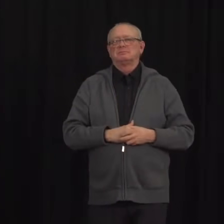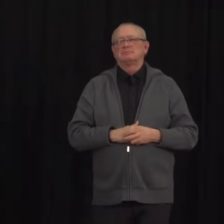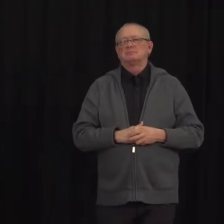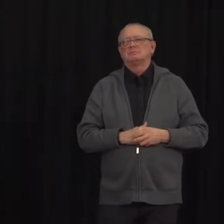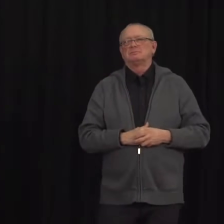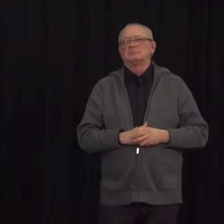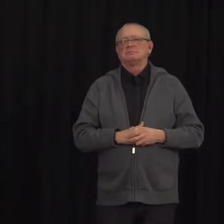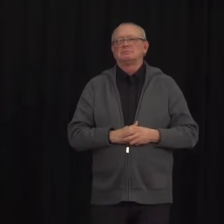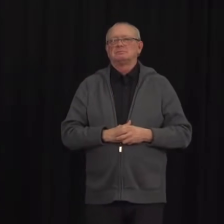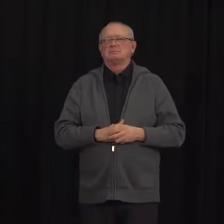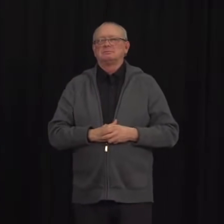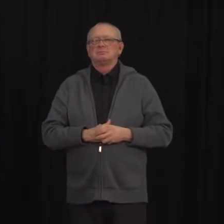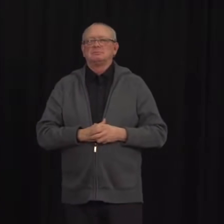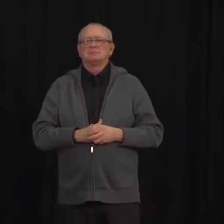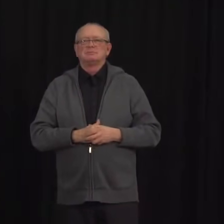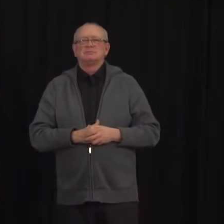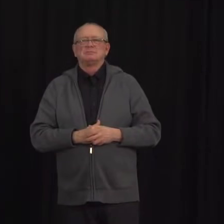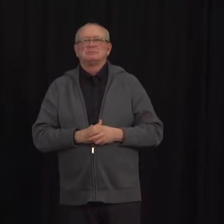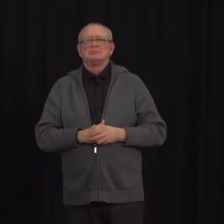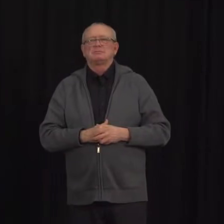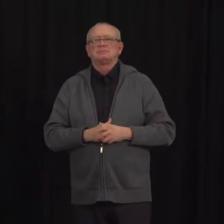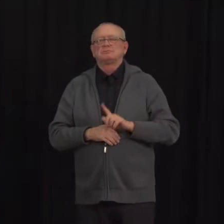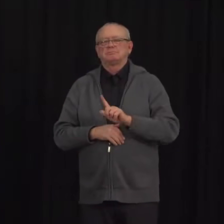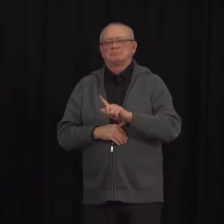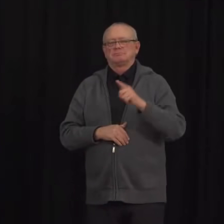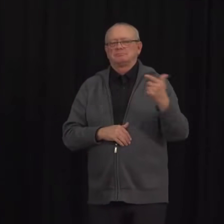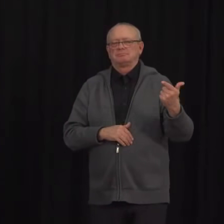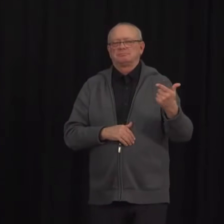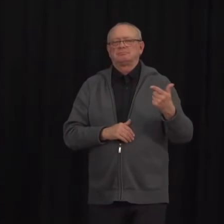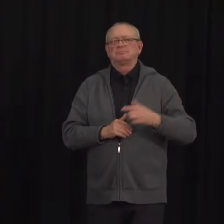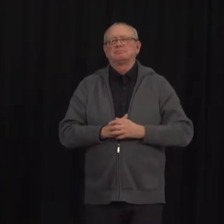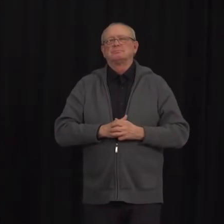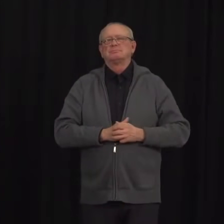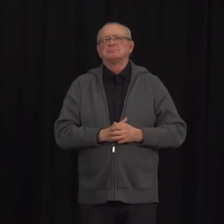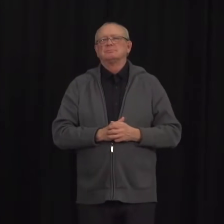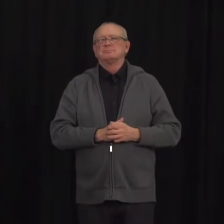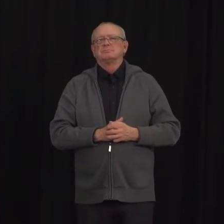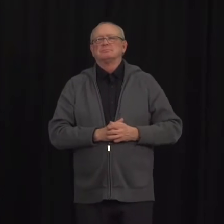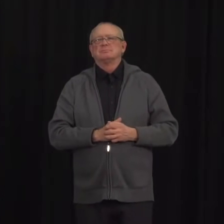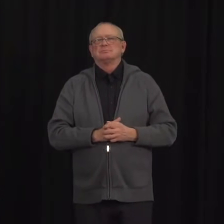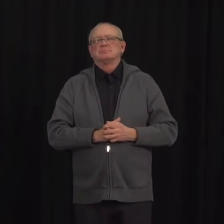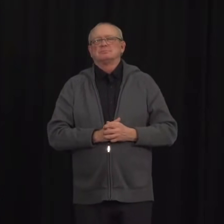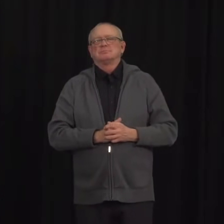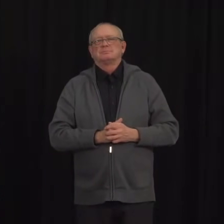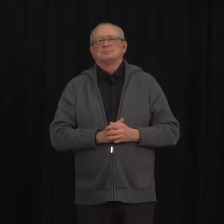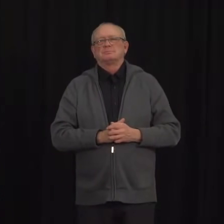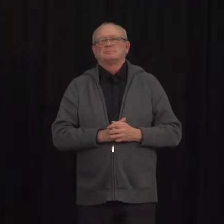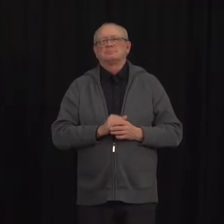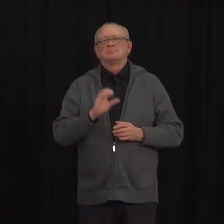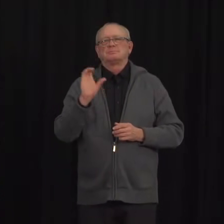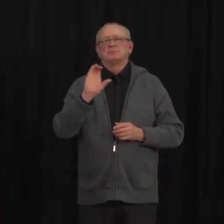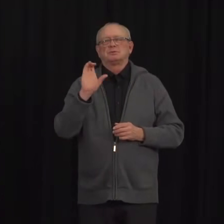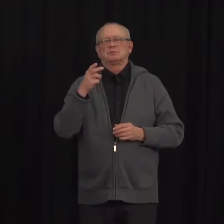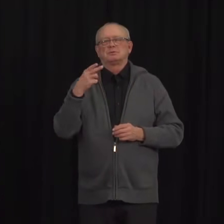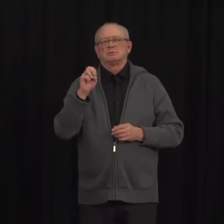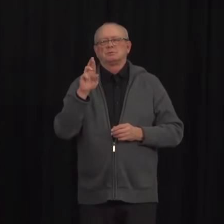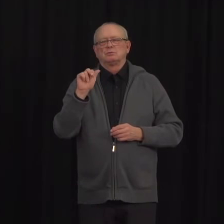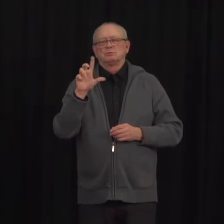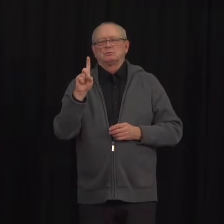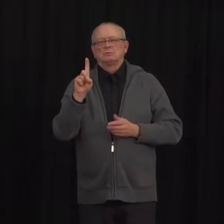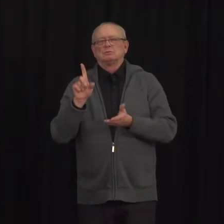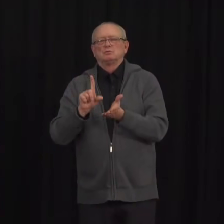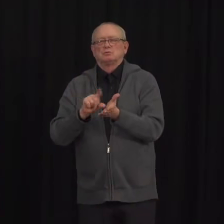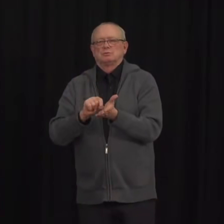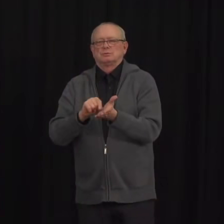Thank you. Operator, would you please put through the next caller? The next question is from Don Braid of the Calgary Herald.